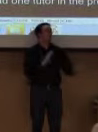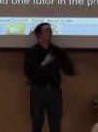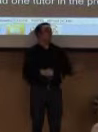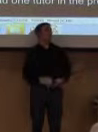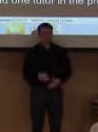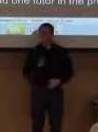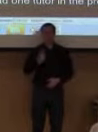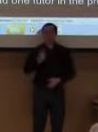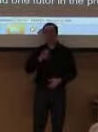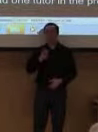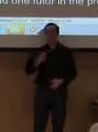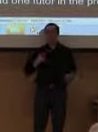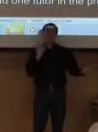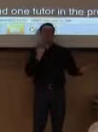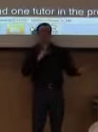Brazil. Oh, wow.